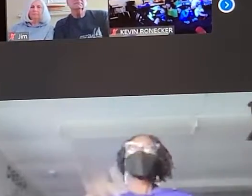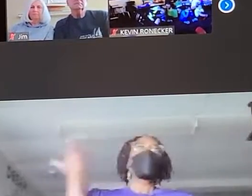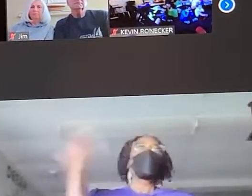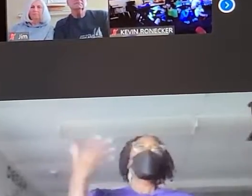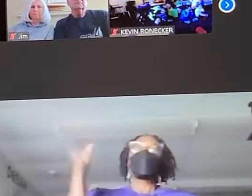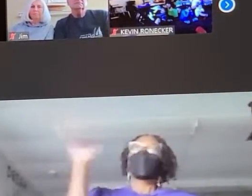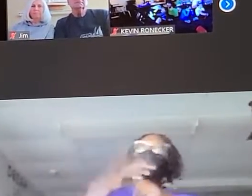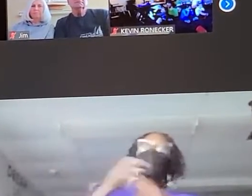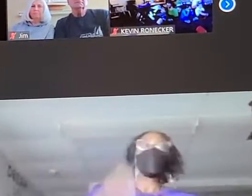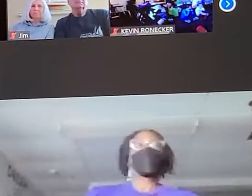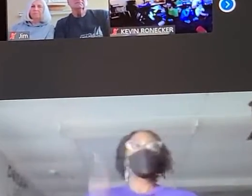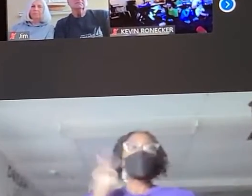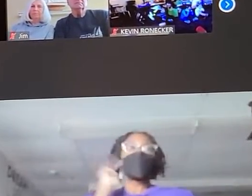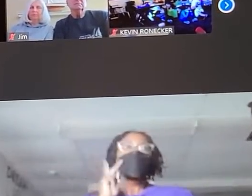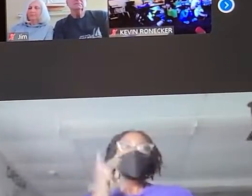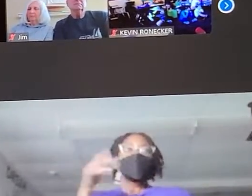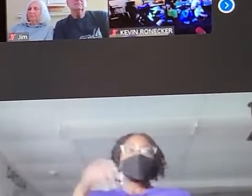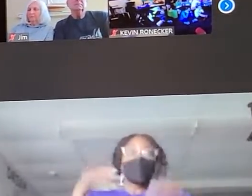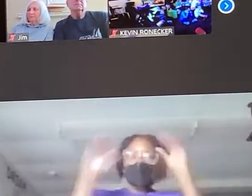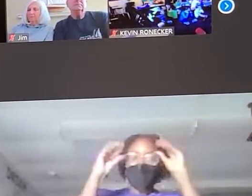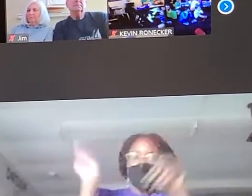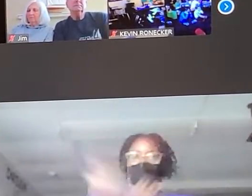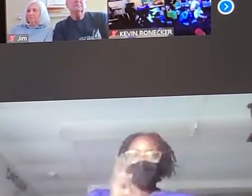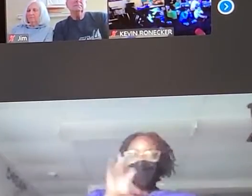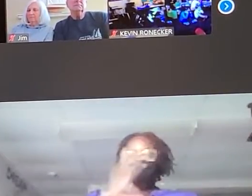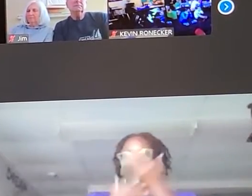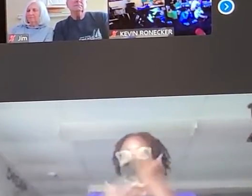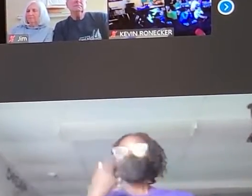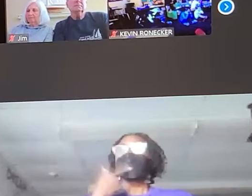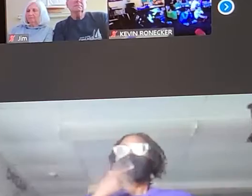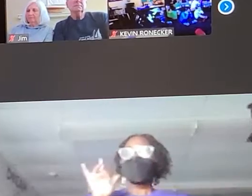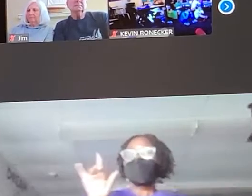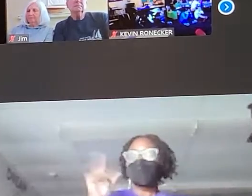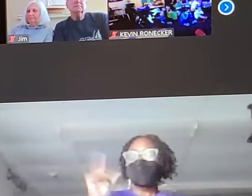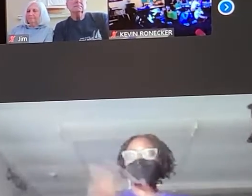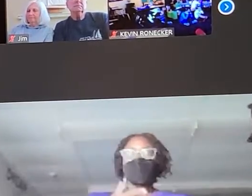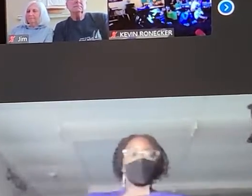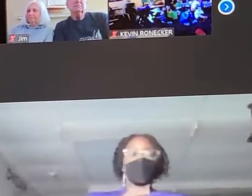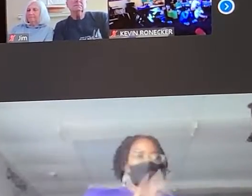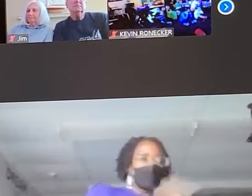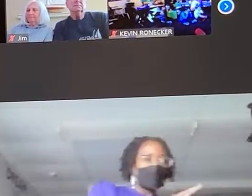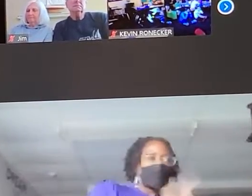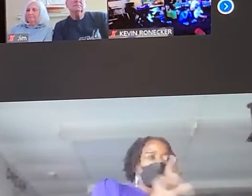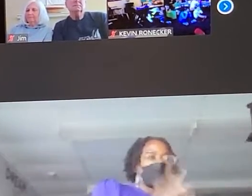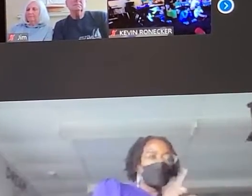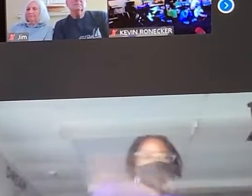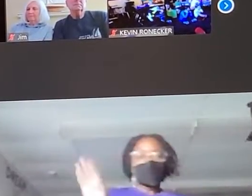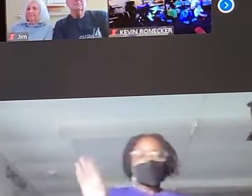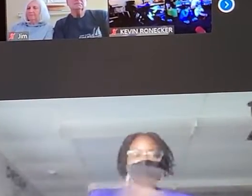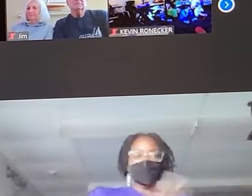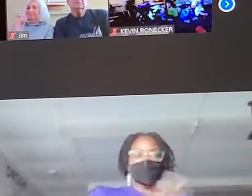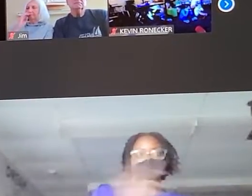Penelope taught me how to use my fingers like this to say I love you to Lucy and Buster.